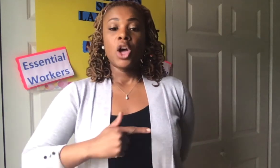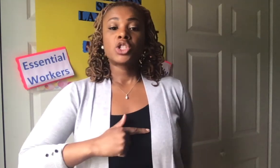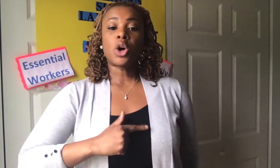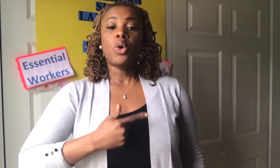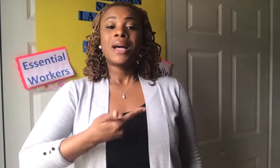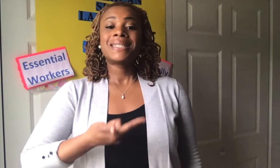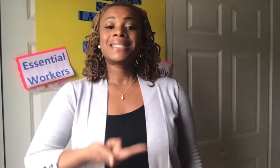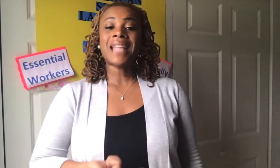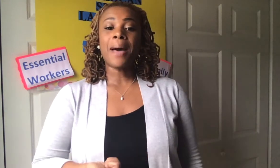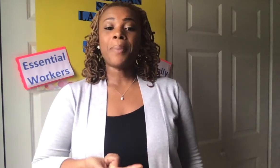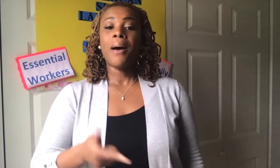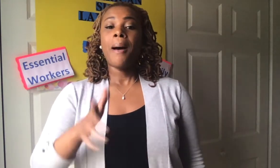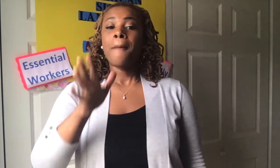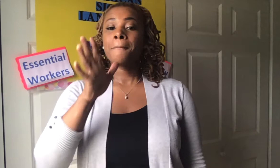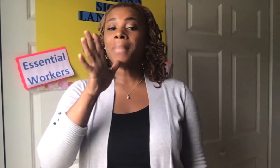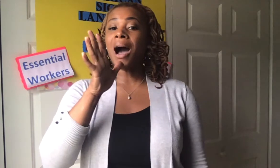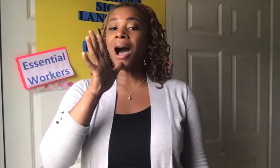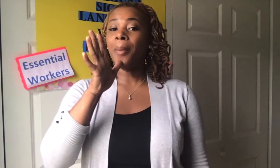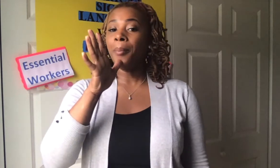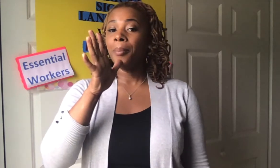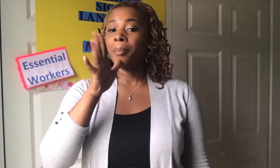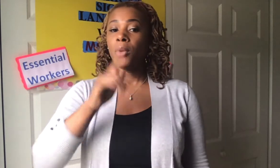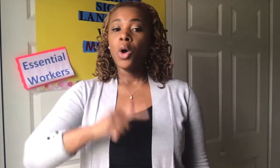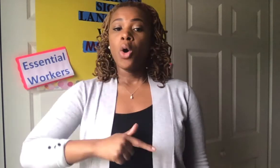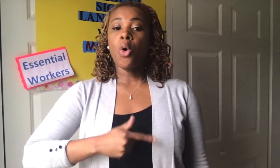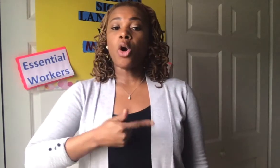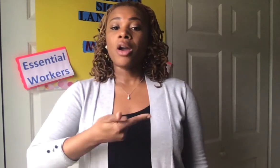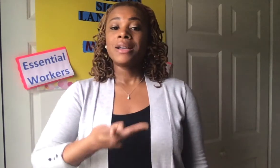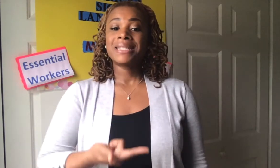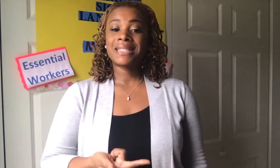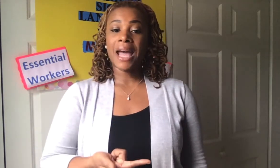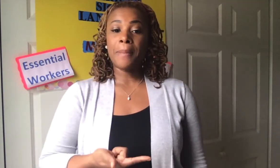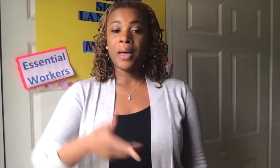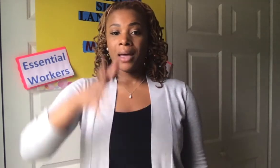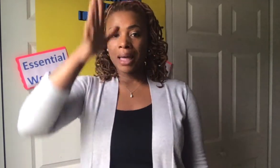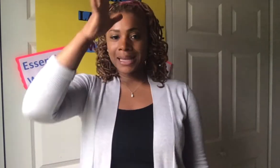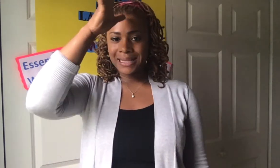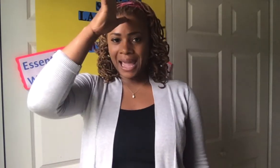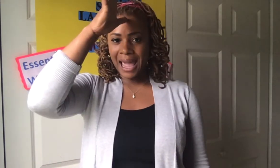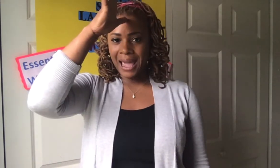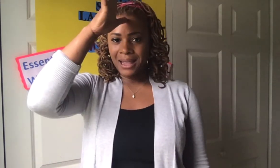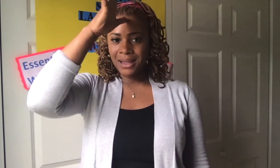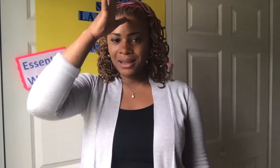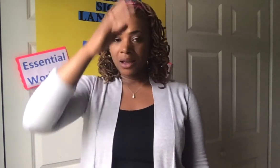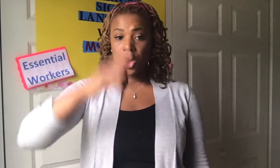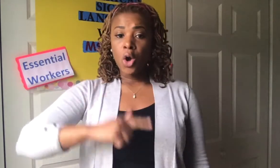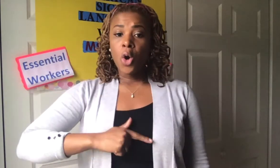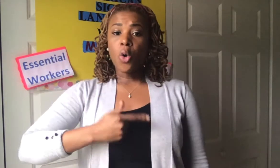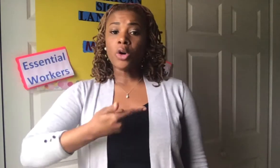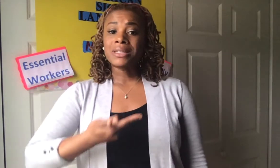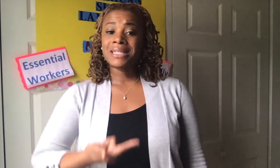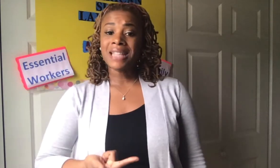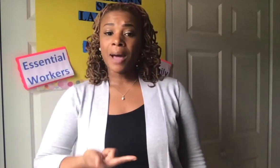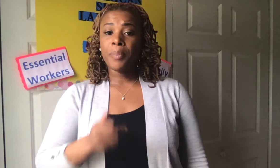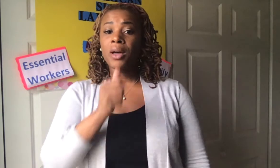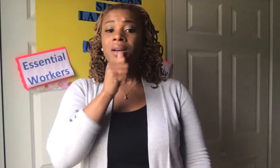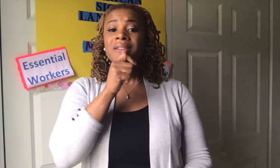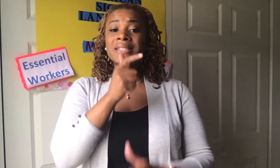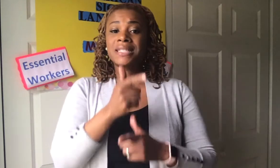So step mom, or step dad, or step